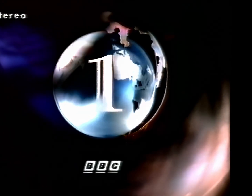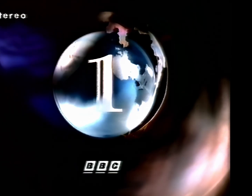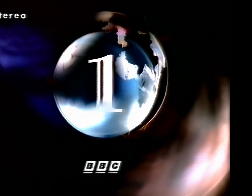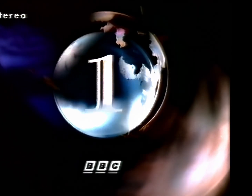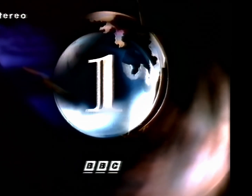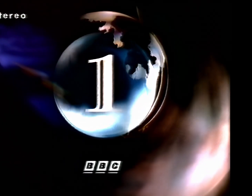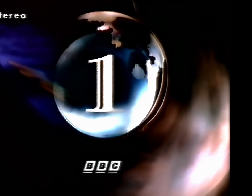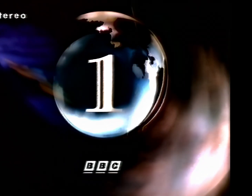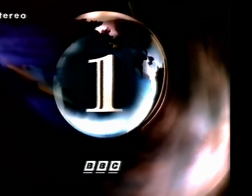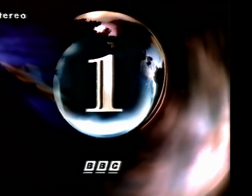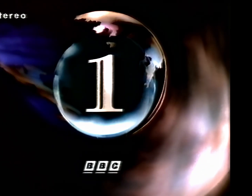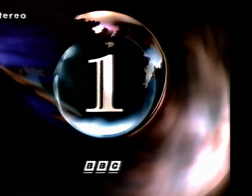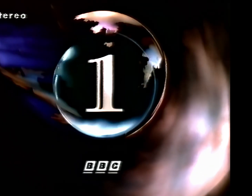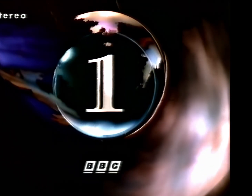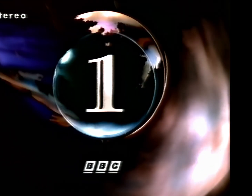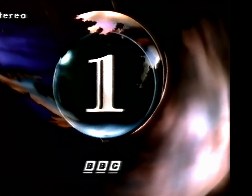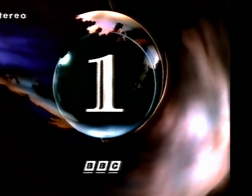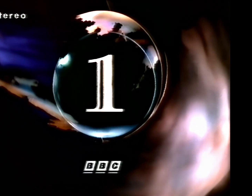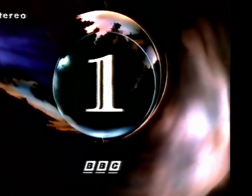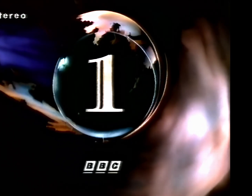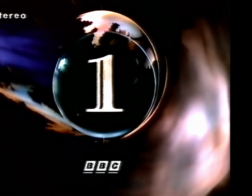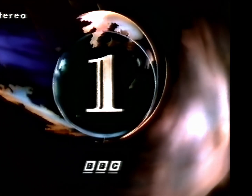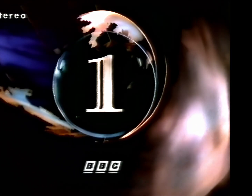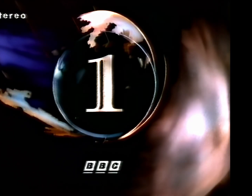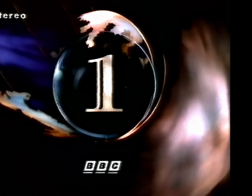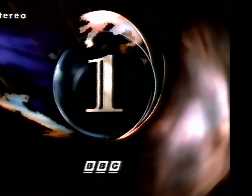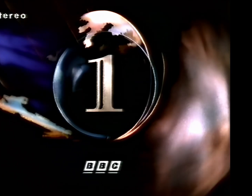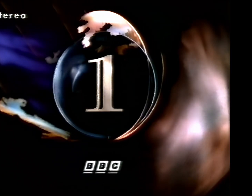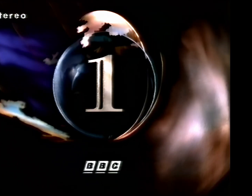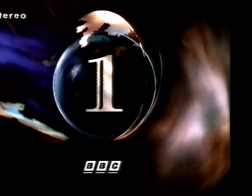Act 2 this morning here on BBC One, and we join Clive Mason for See Here.